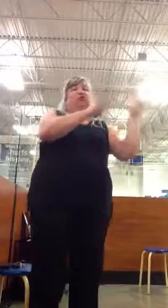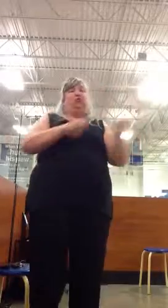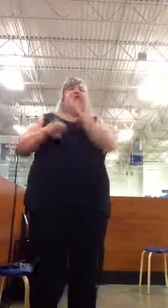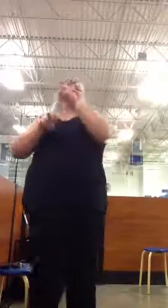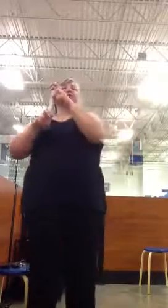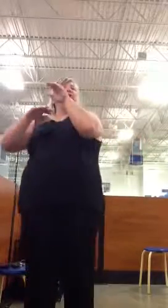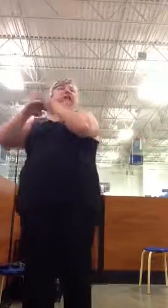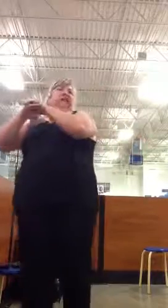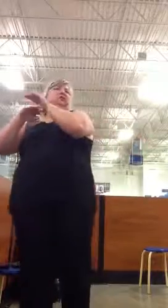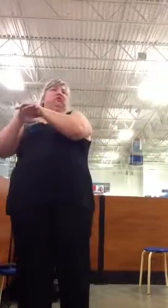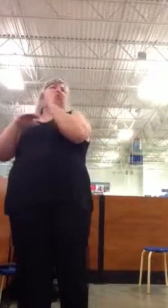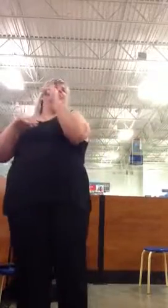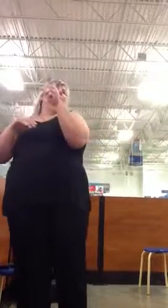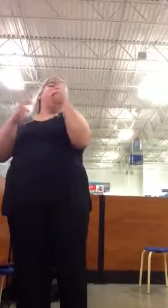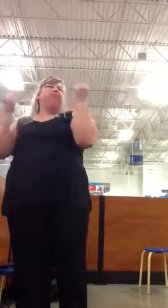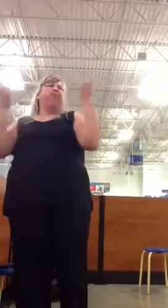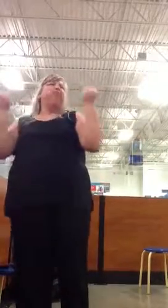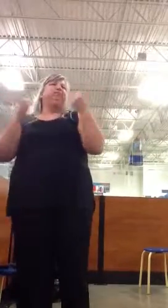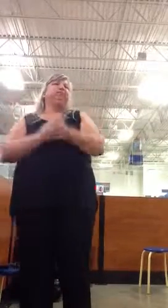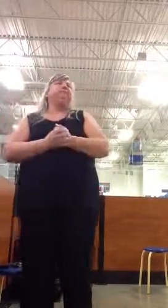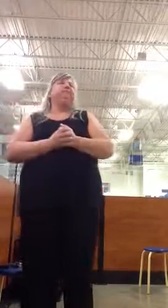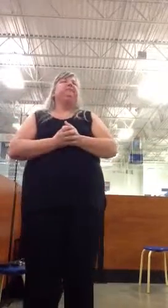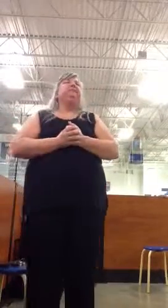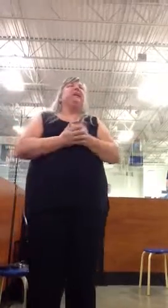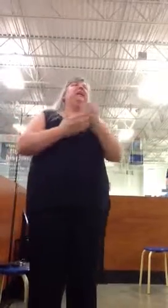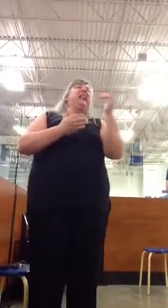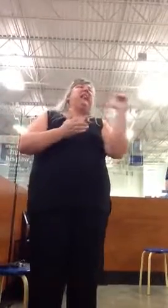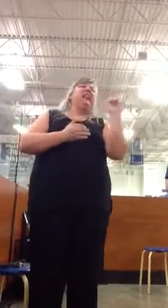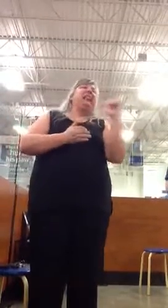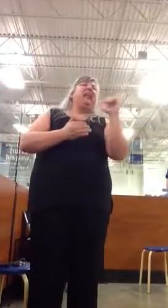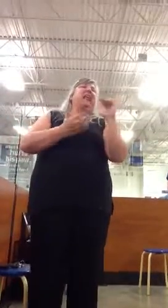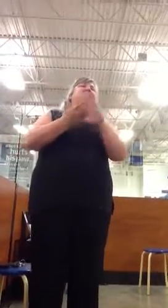Right? It's kind of like learning a whole new language yourself.